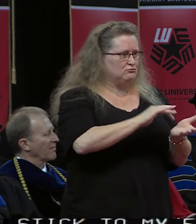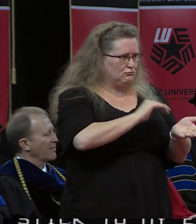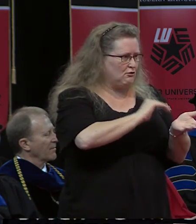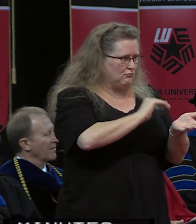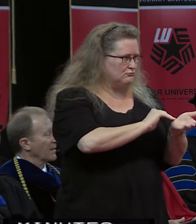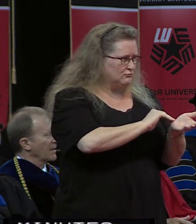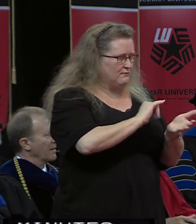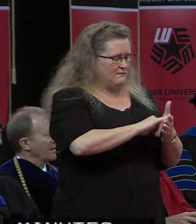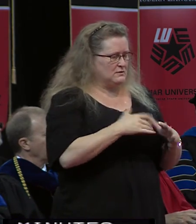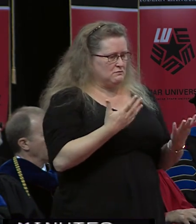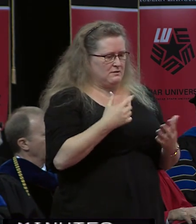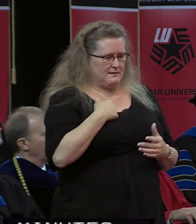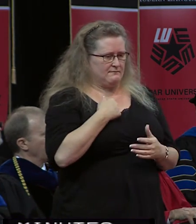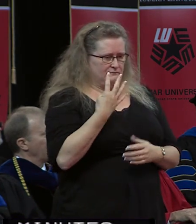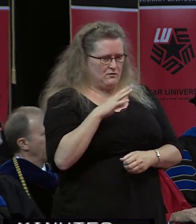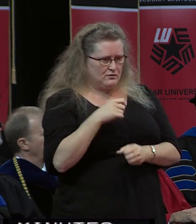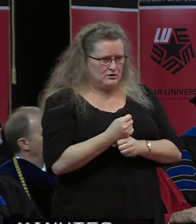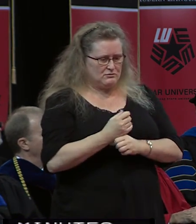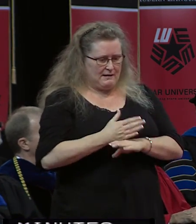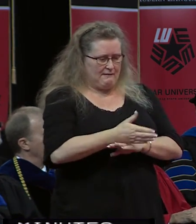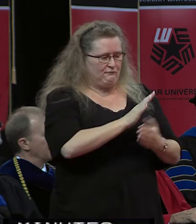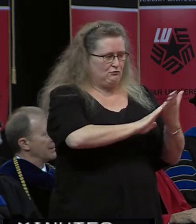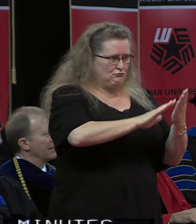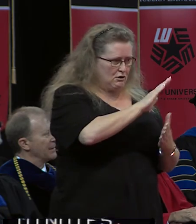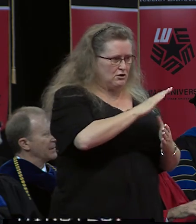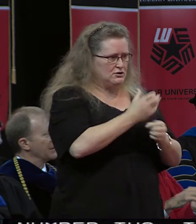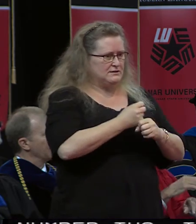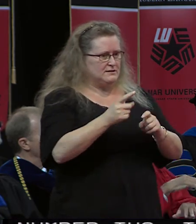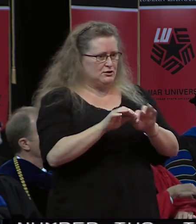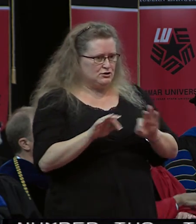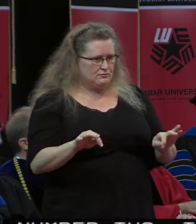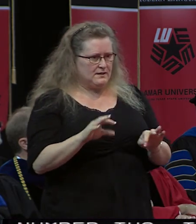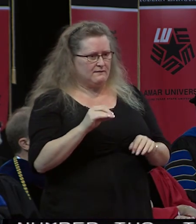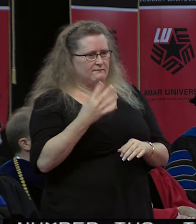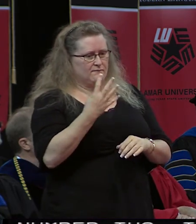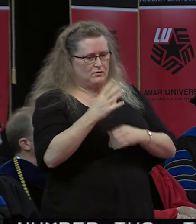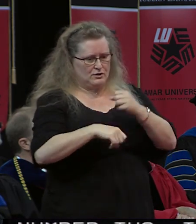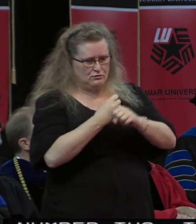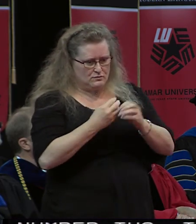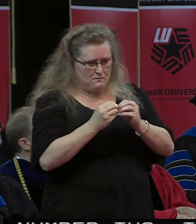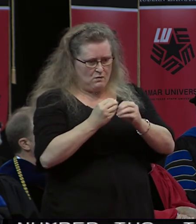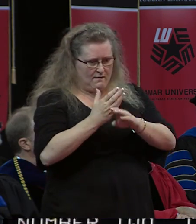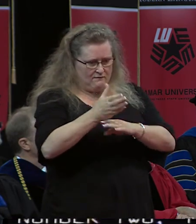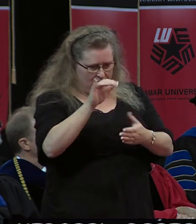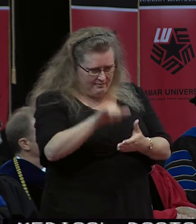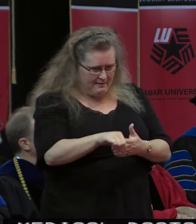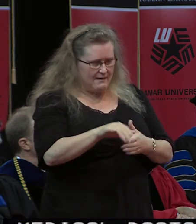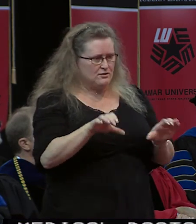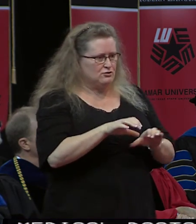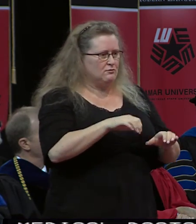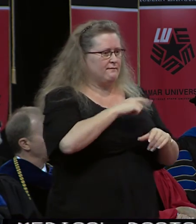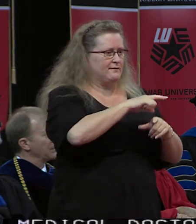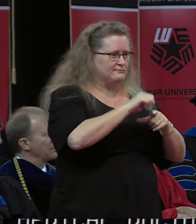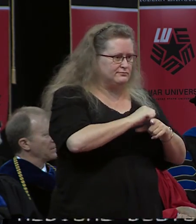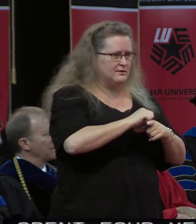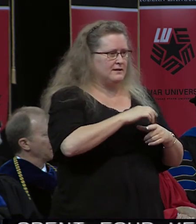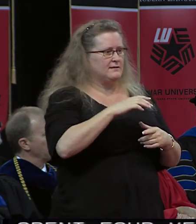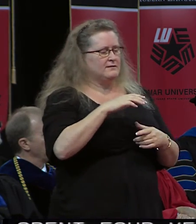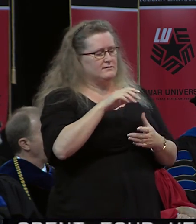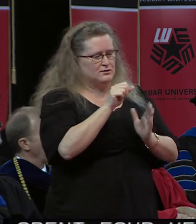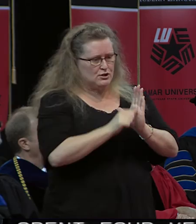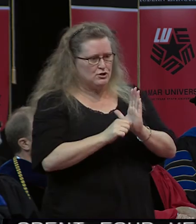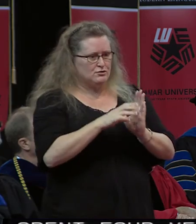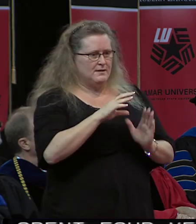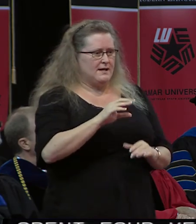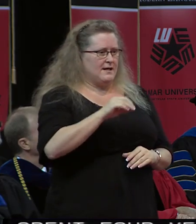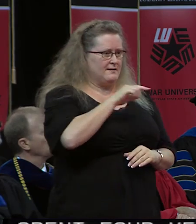spent 4 years after college getting a degree, and then 4 years after that doing a residency in surgery and anesthesiology.